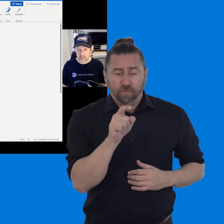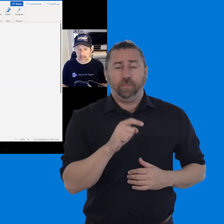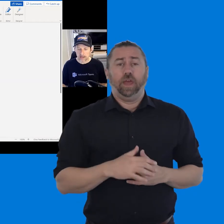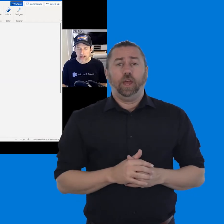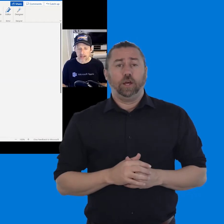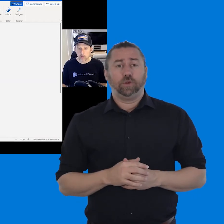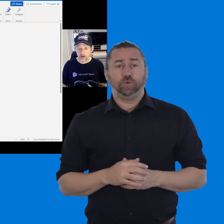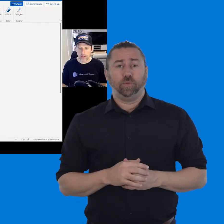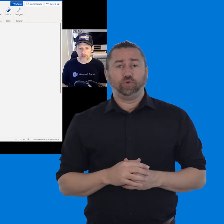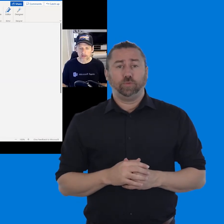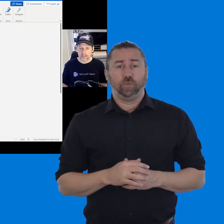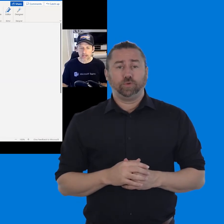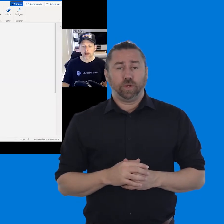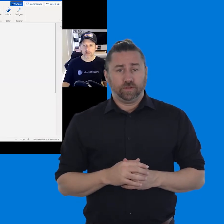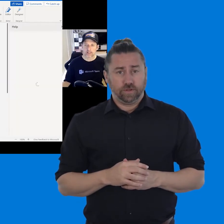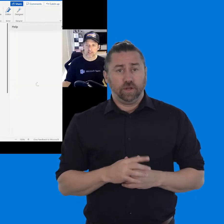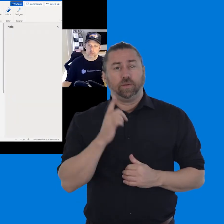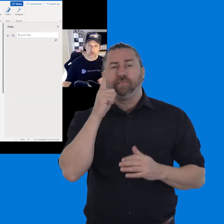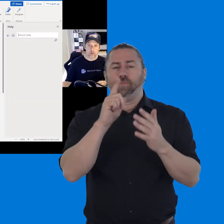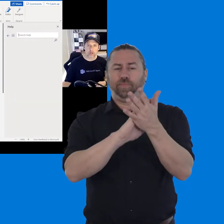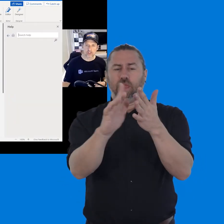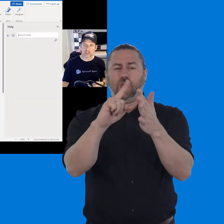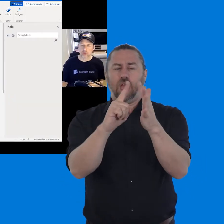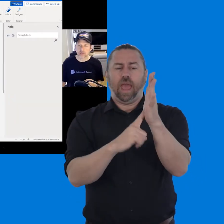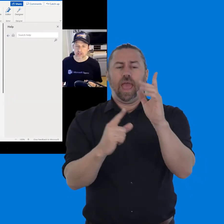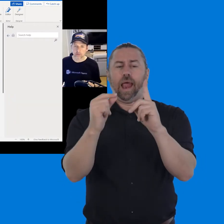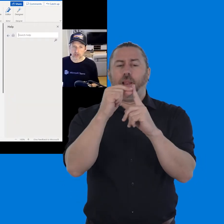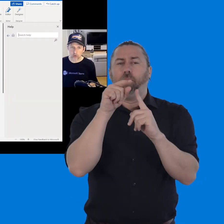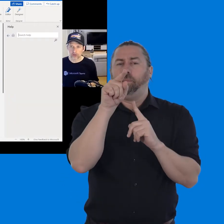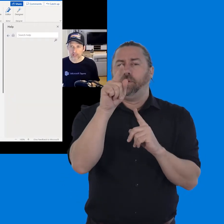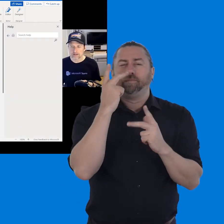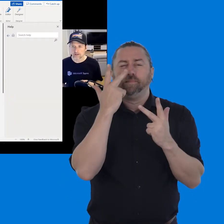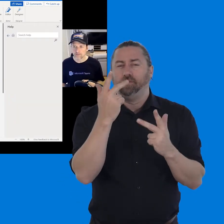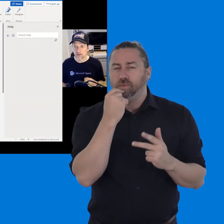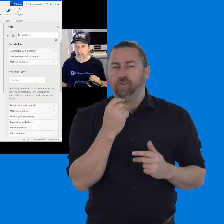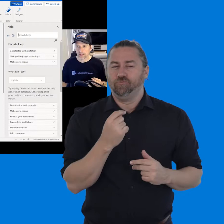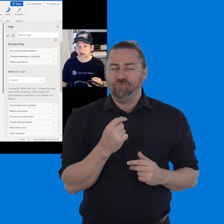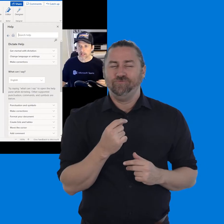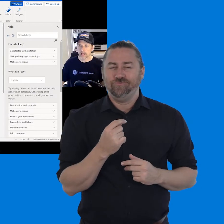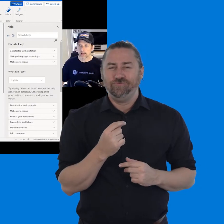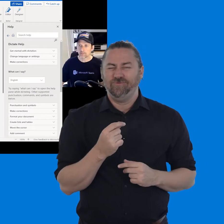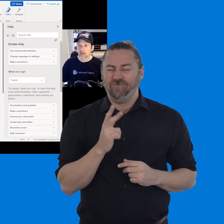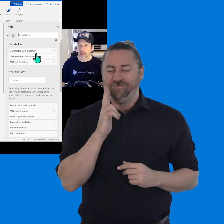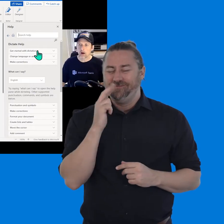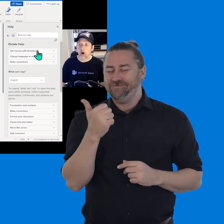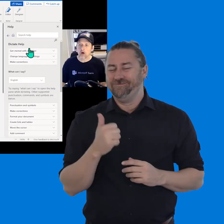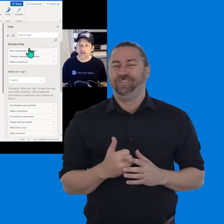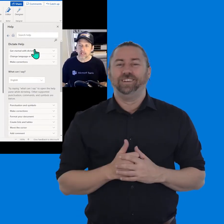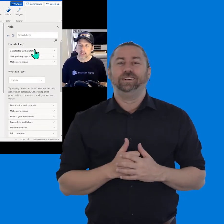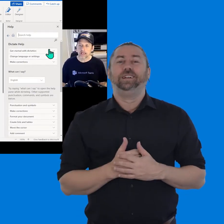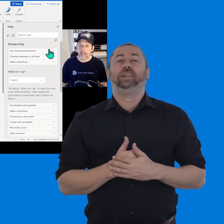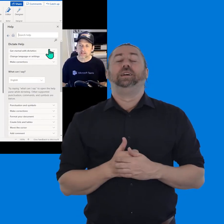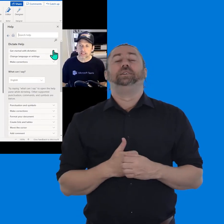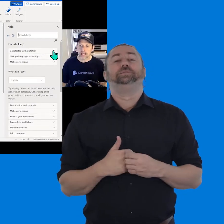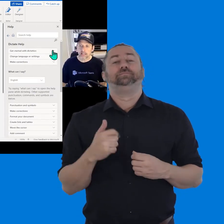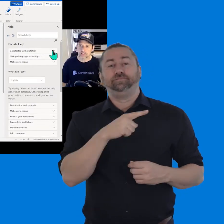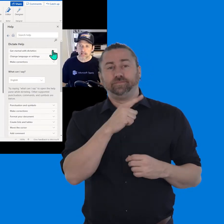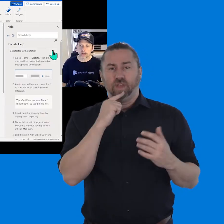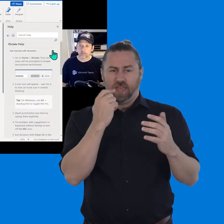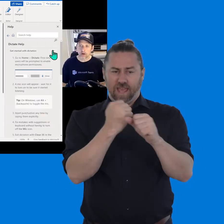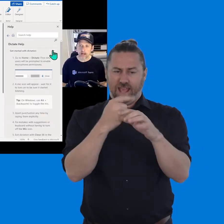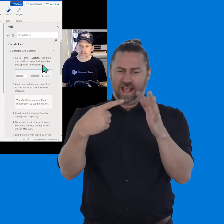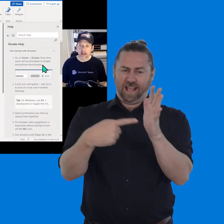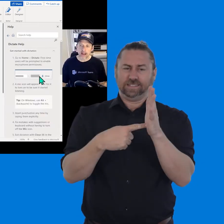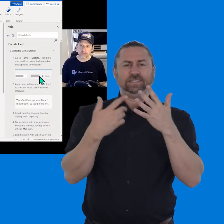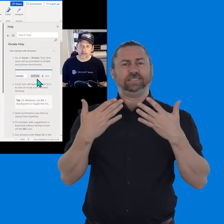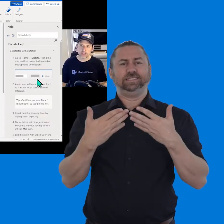to dictate. Now, when I click on this help button, this is what I wanted to show you, some of the cool things that are in there. Now, over here is getting